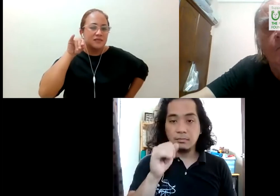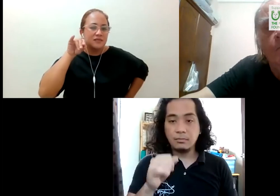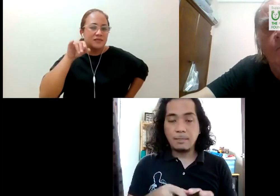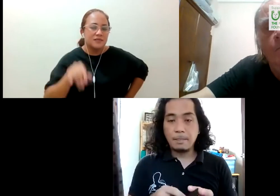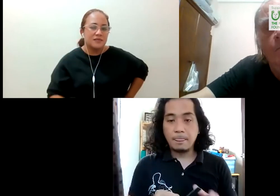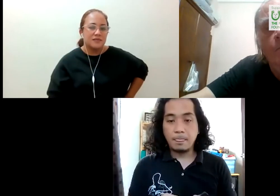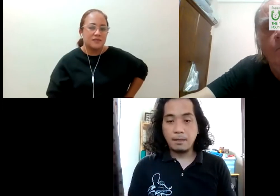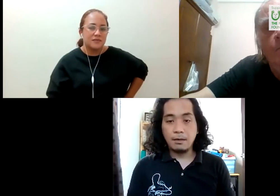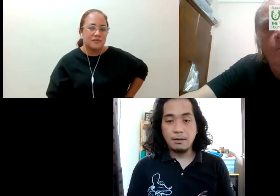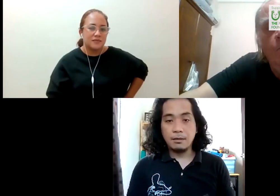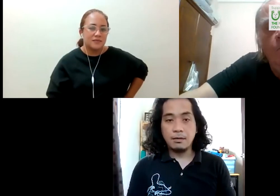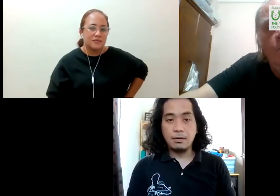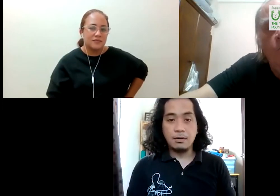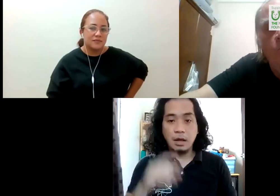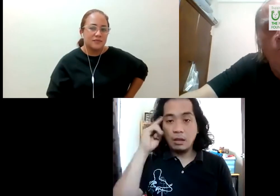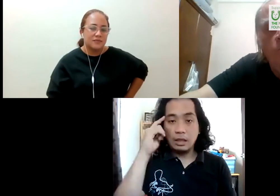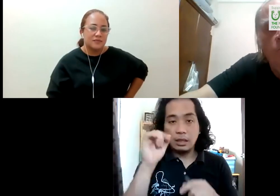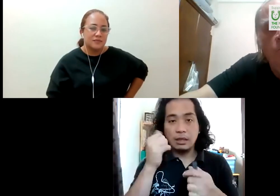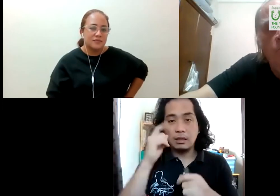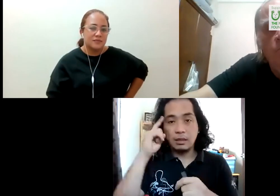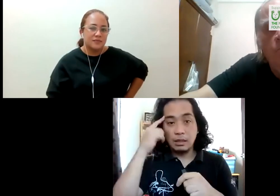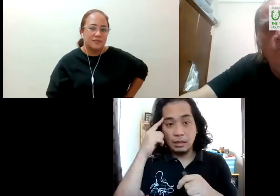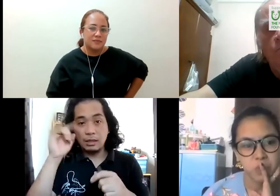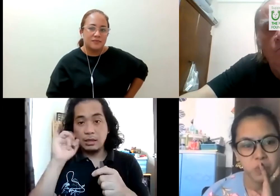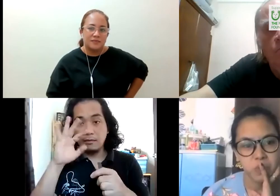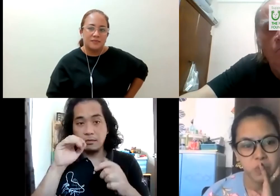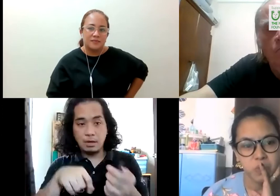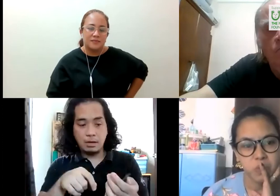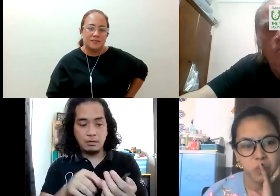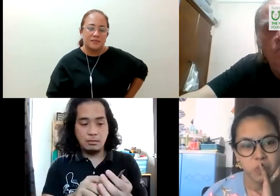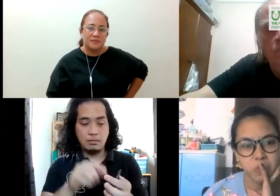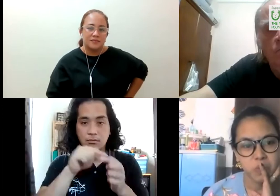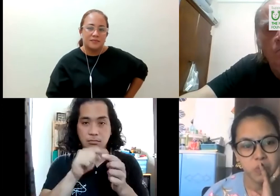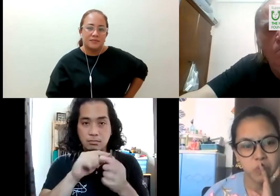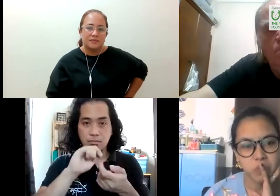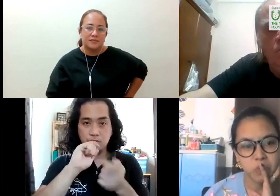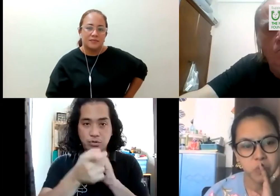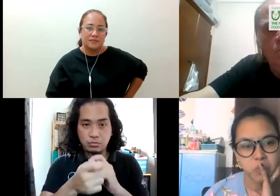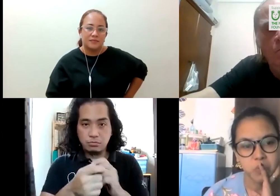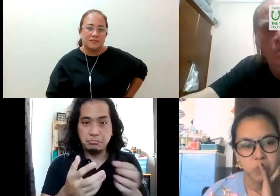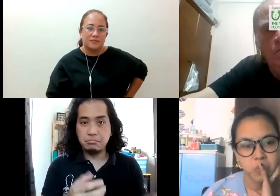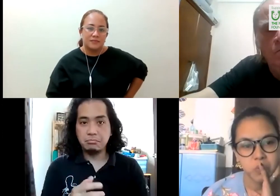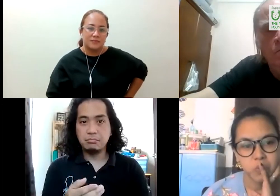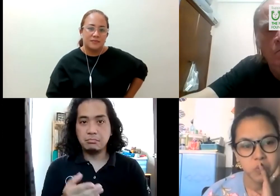Yeah, and I'm just wondering how we're going to document it because uh,